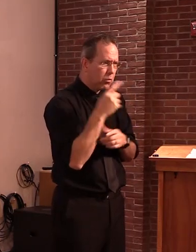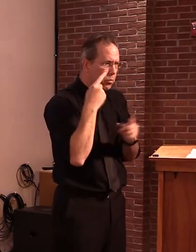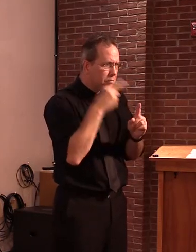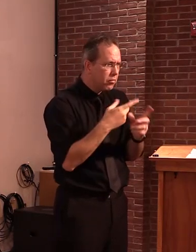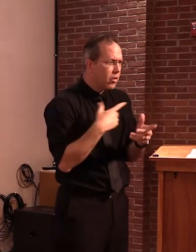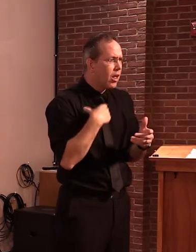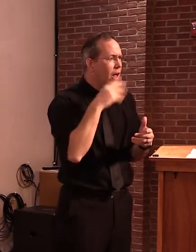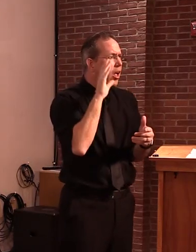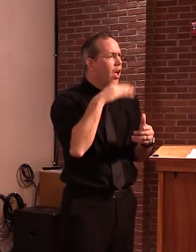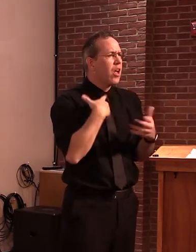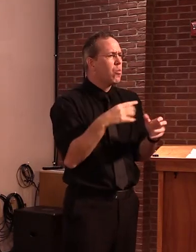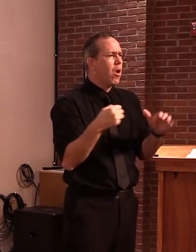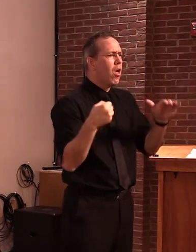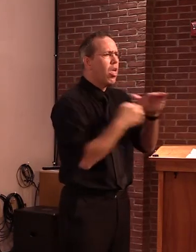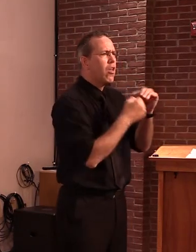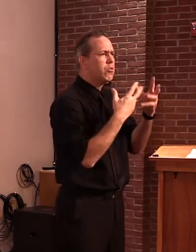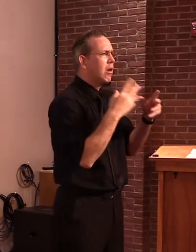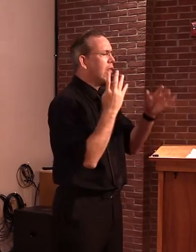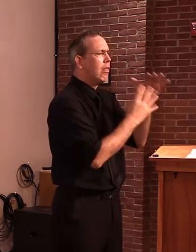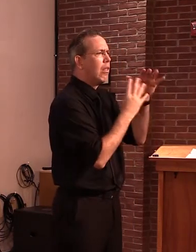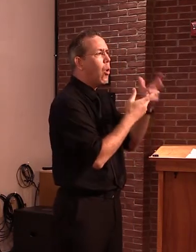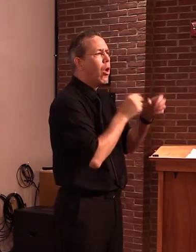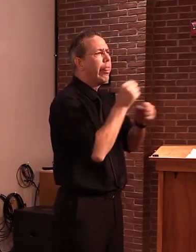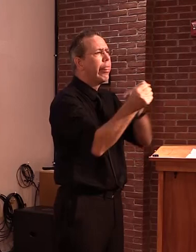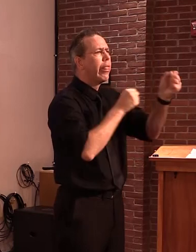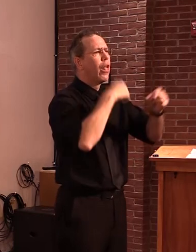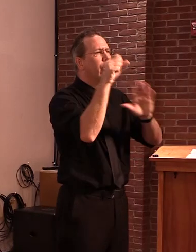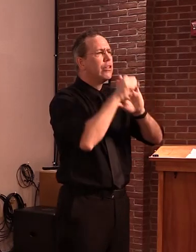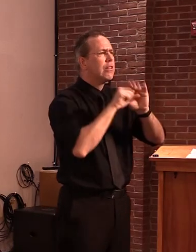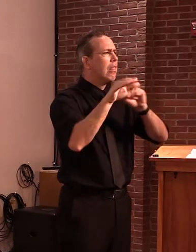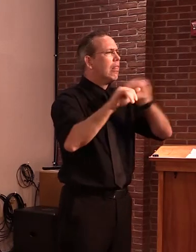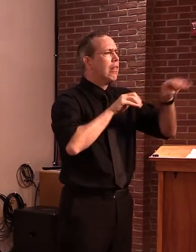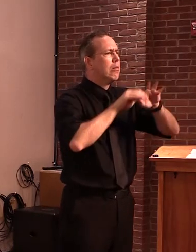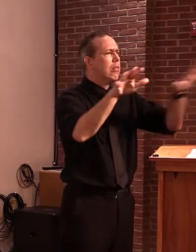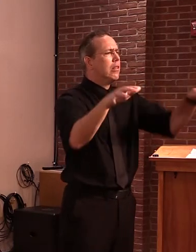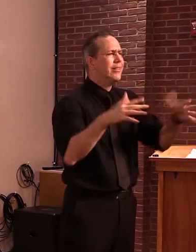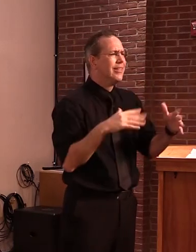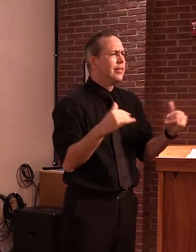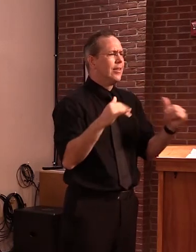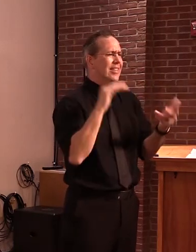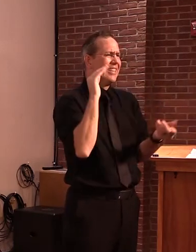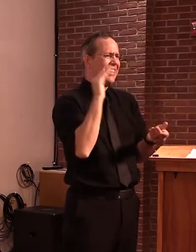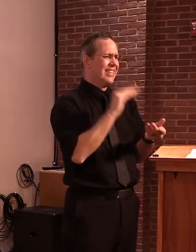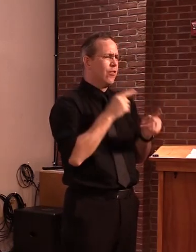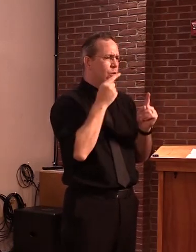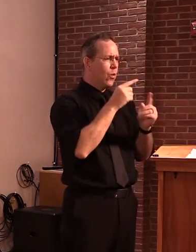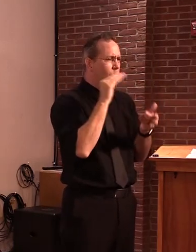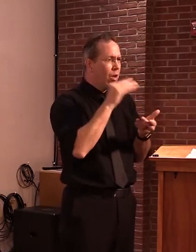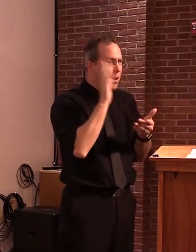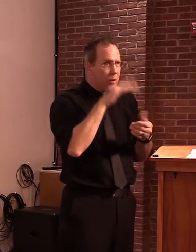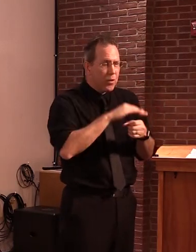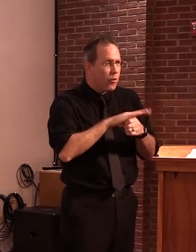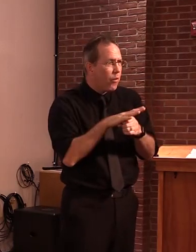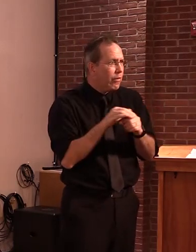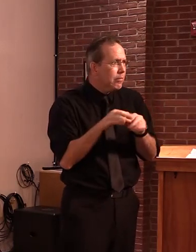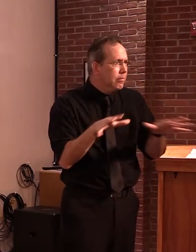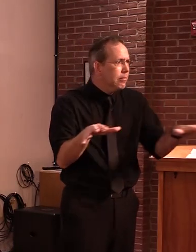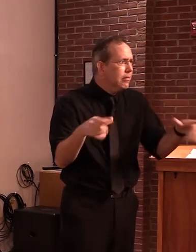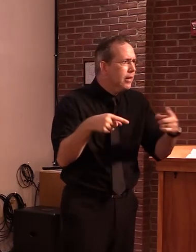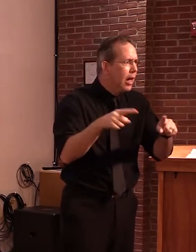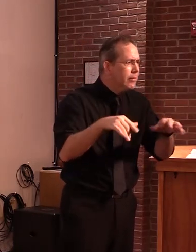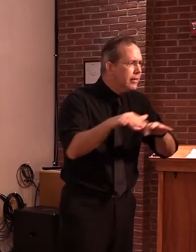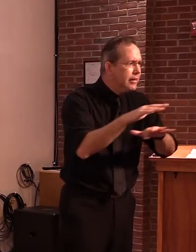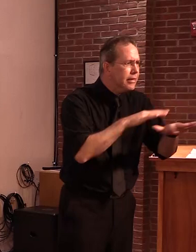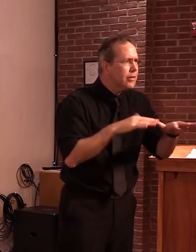population. It's just as this crisis continues, doing it in a safe way is